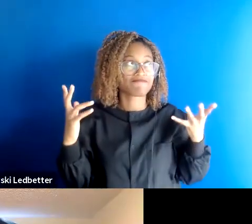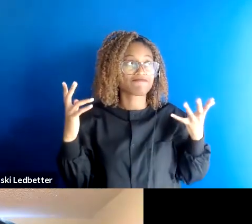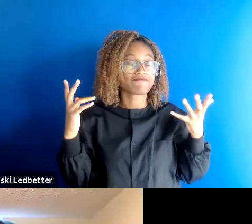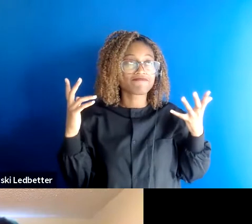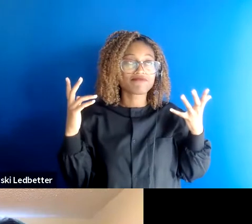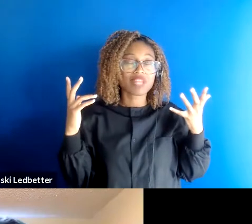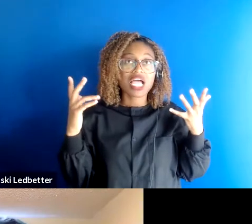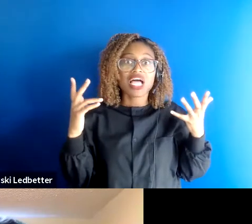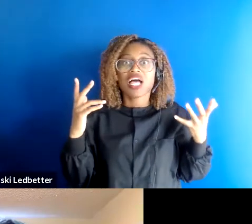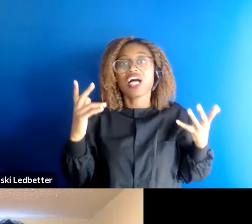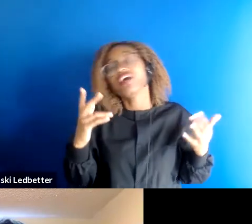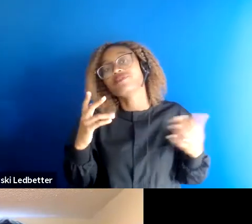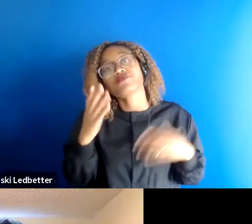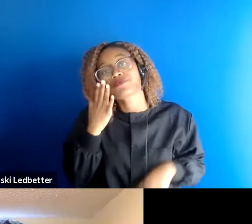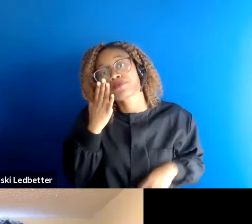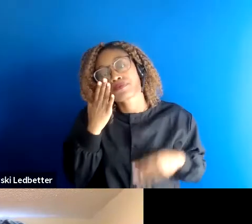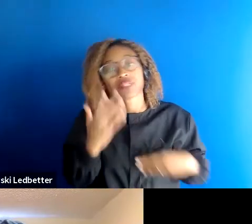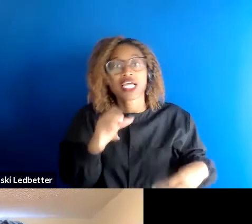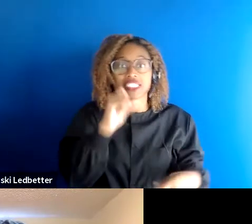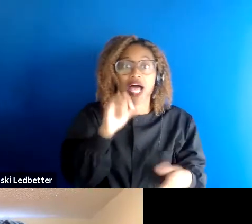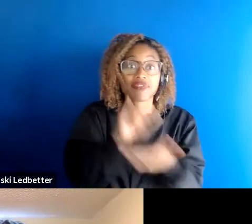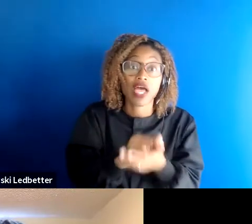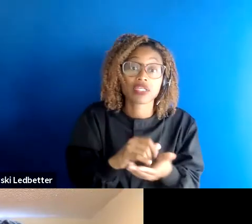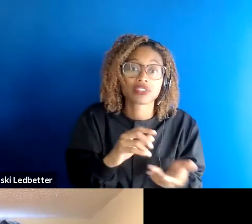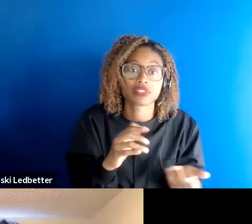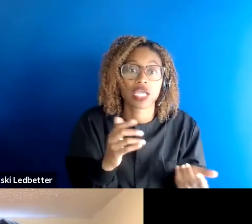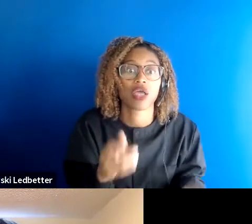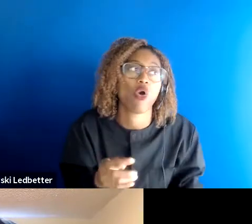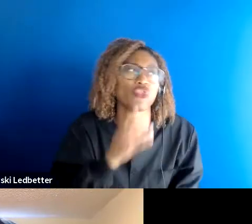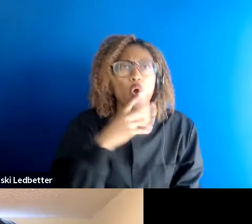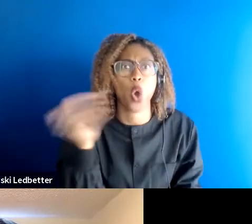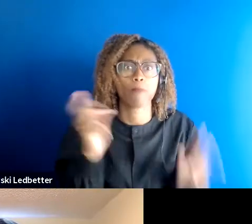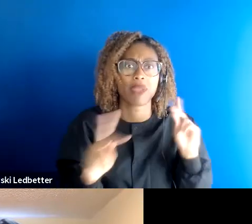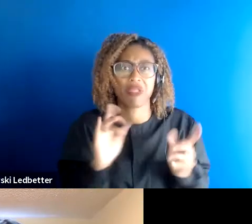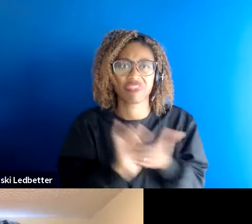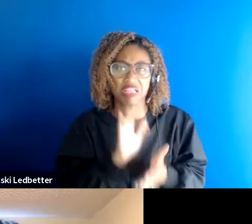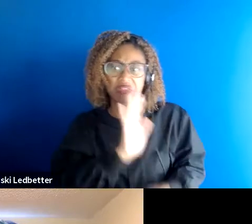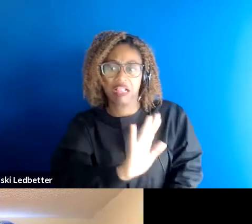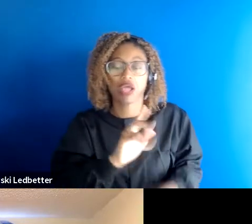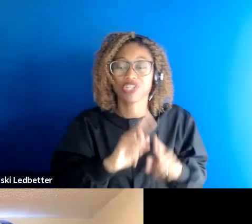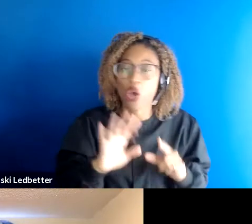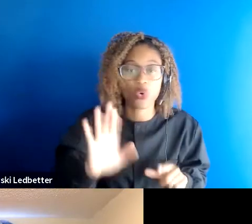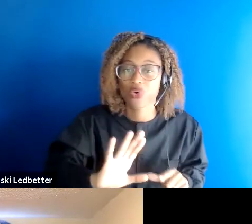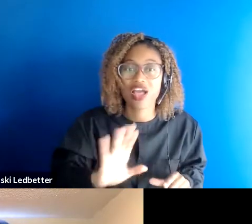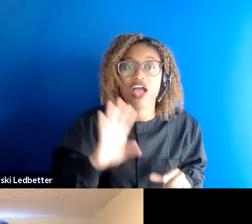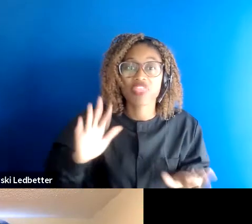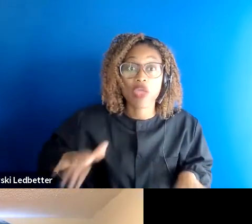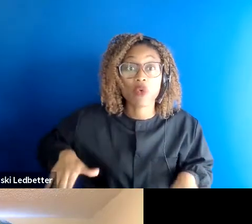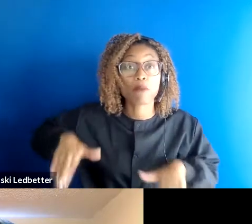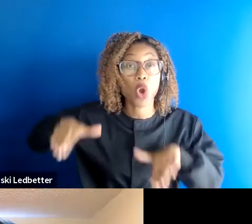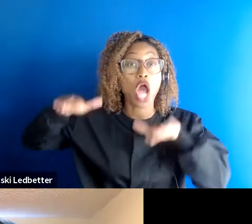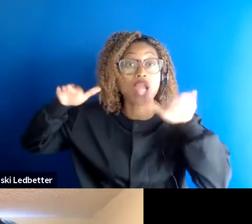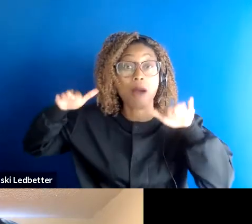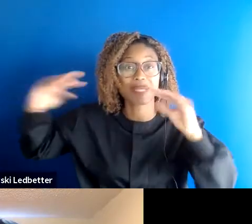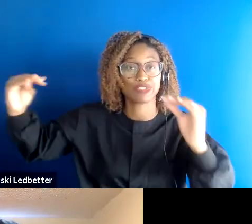it's not that it's, like I said, it's a super old thing. It's that they are dealing with the way that they were brought up in